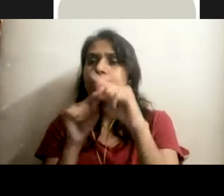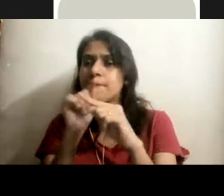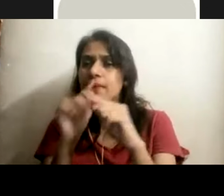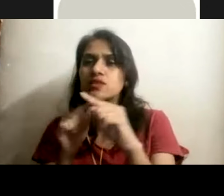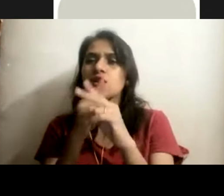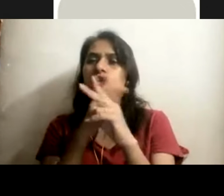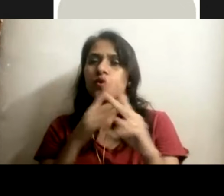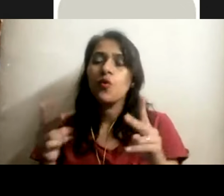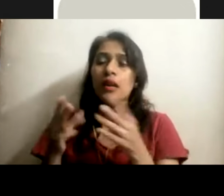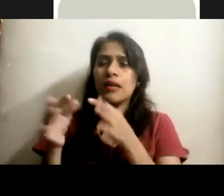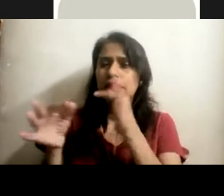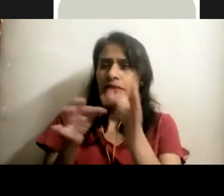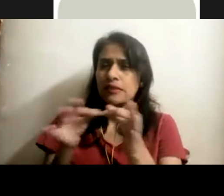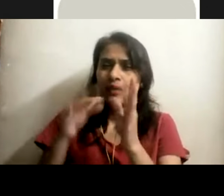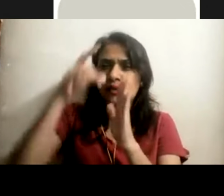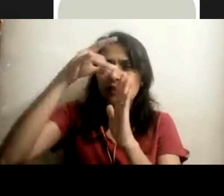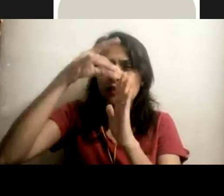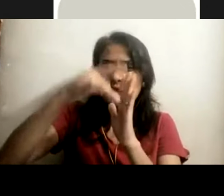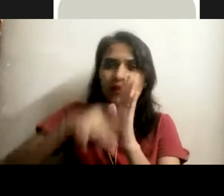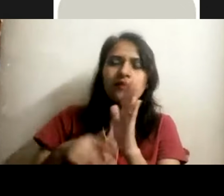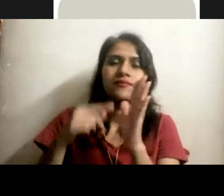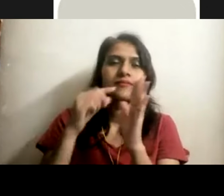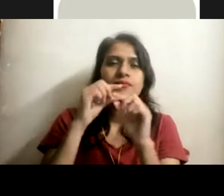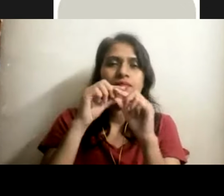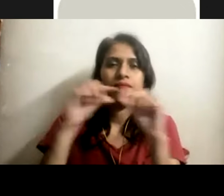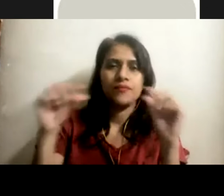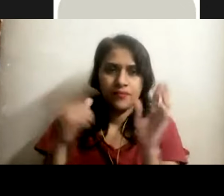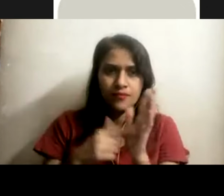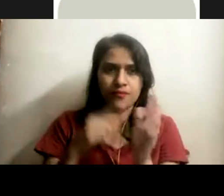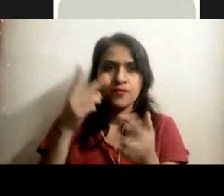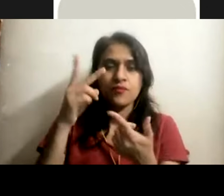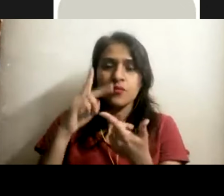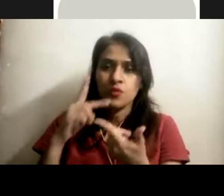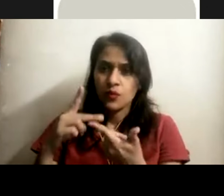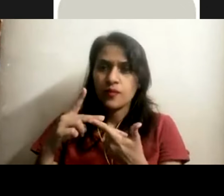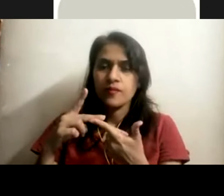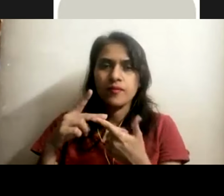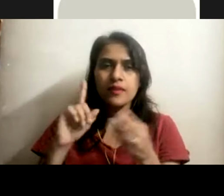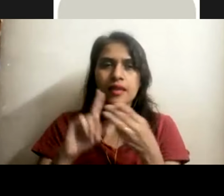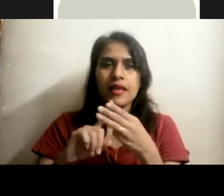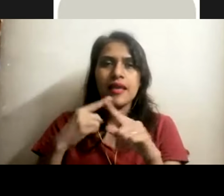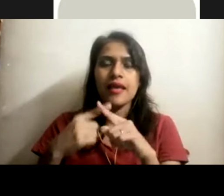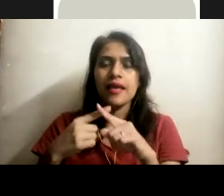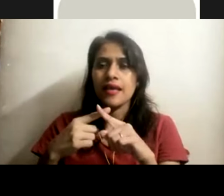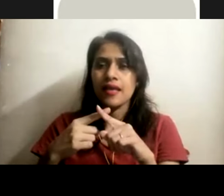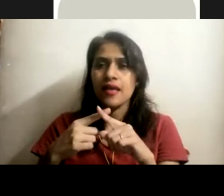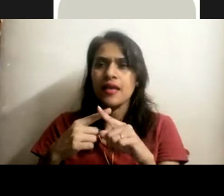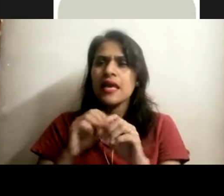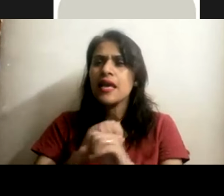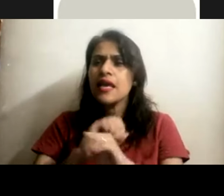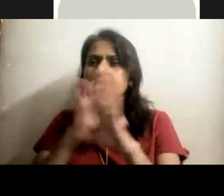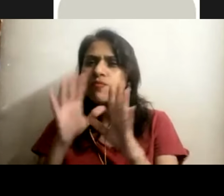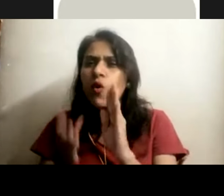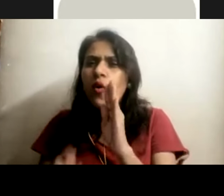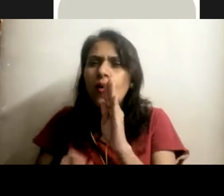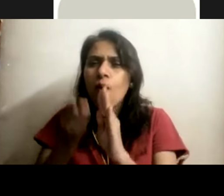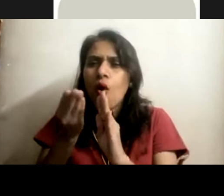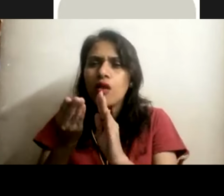then it's a descriptive research. An exploratory research, as the name suggests, explores a topic. It's